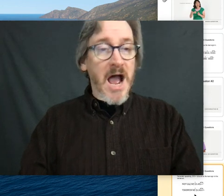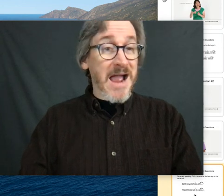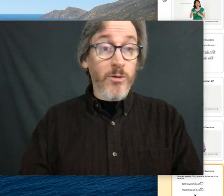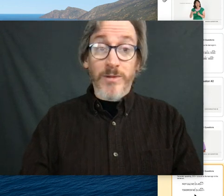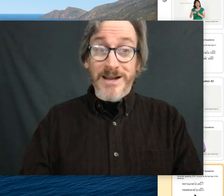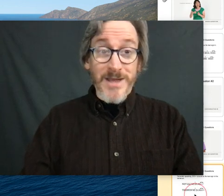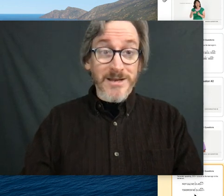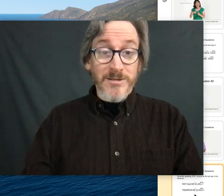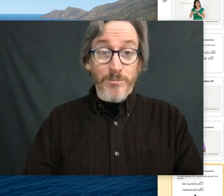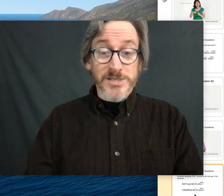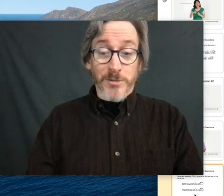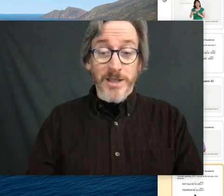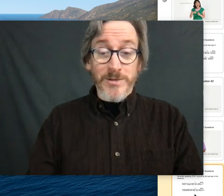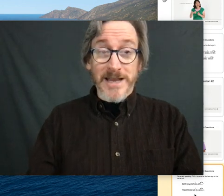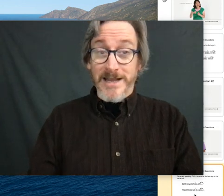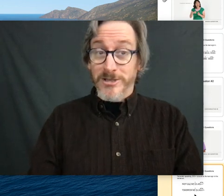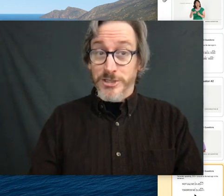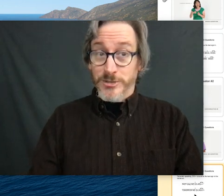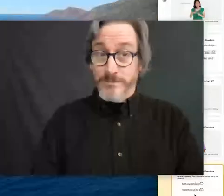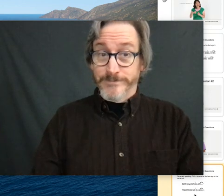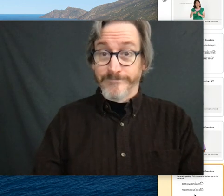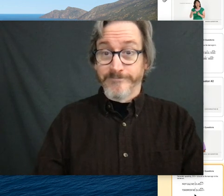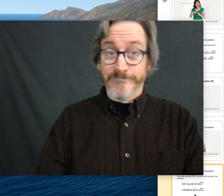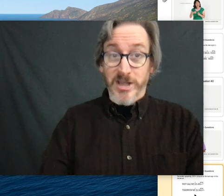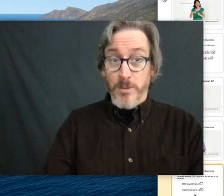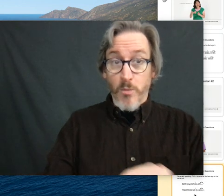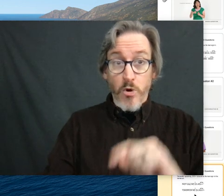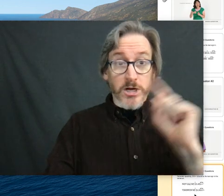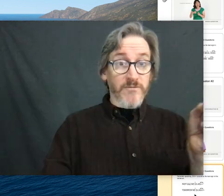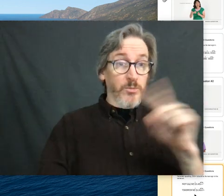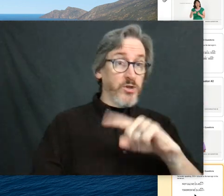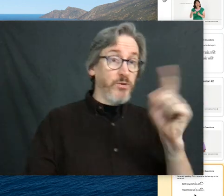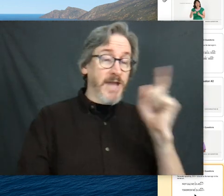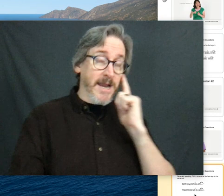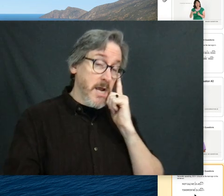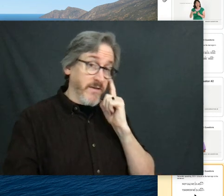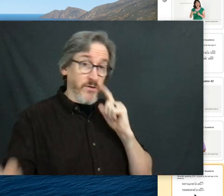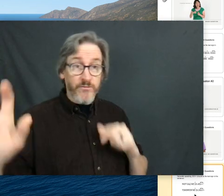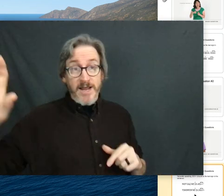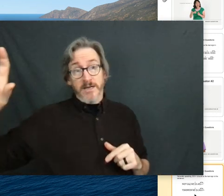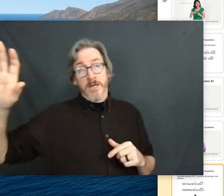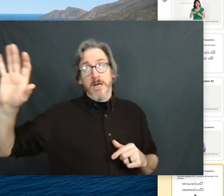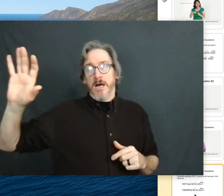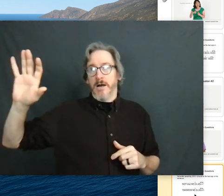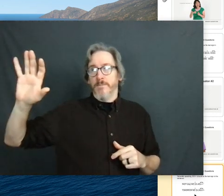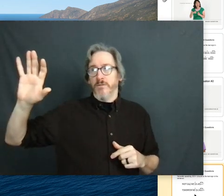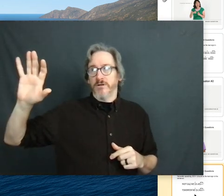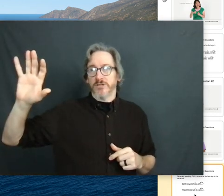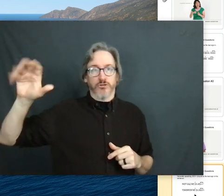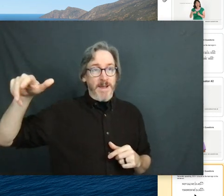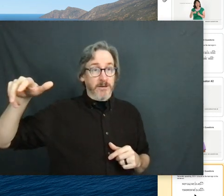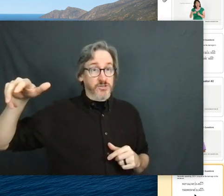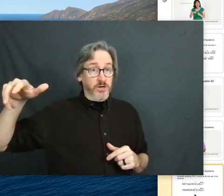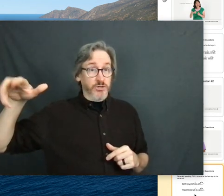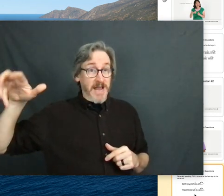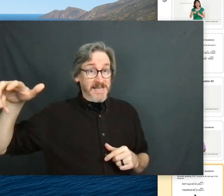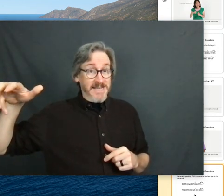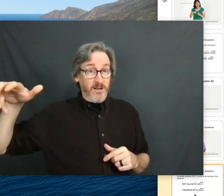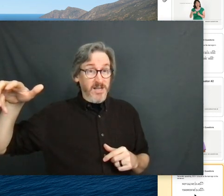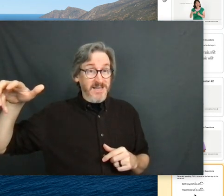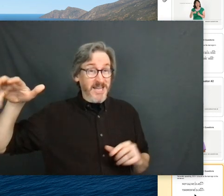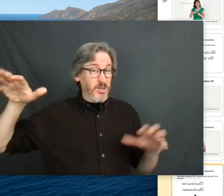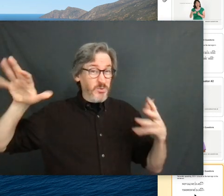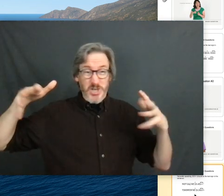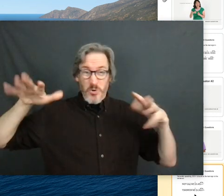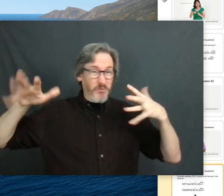that. I will recommend start playing with that in English too. The more comfortable you get, if you find there's a grammatical structure in